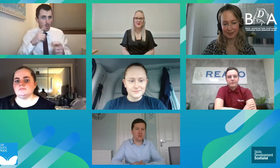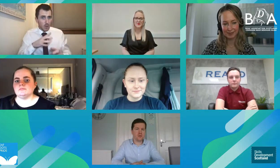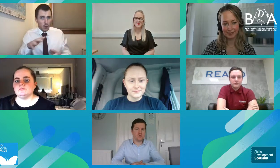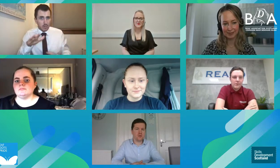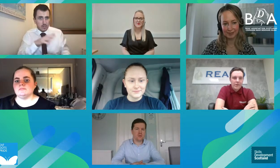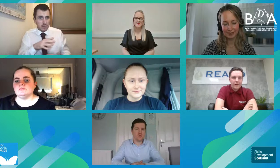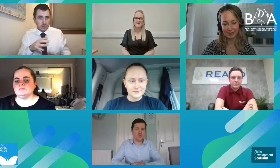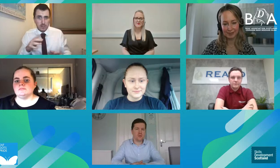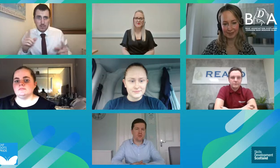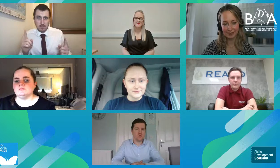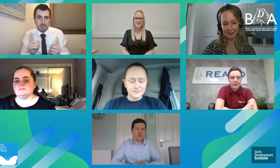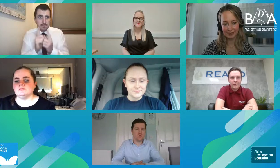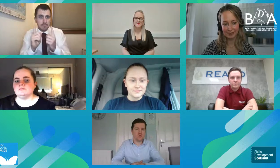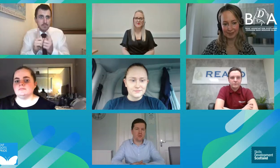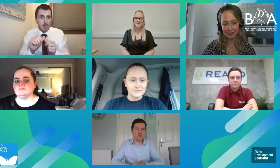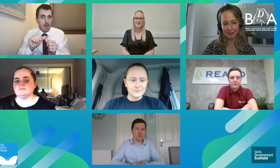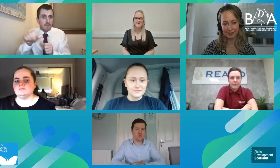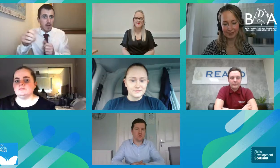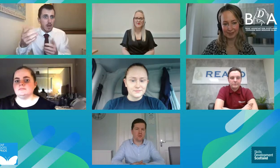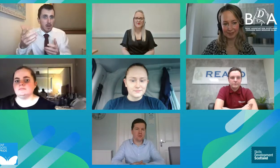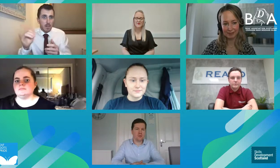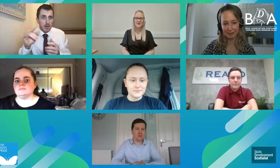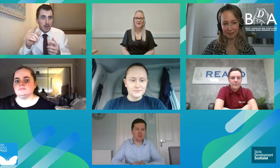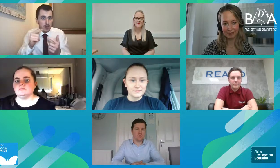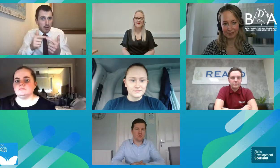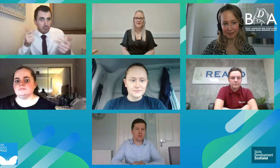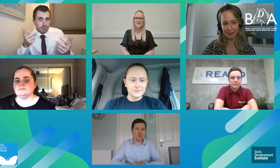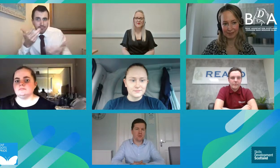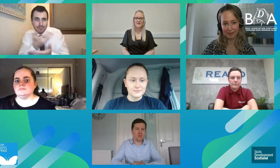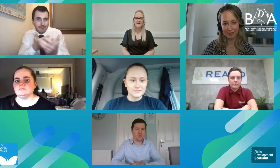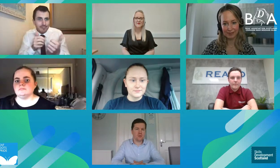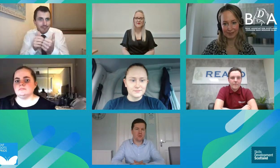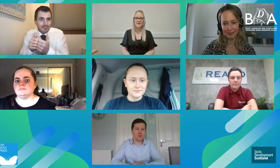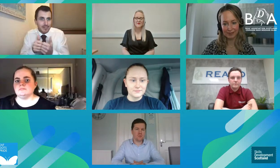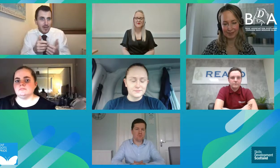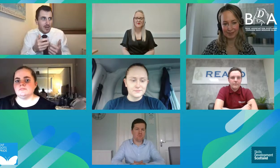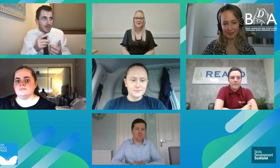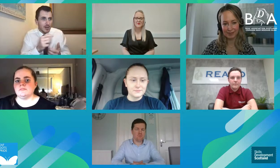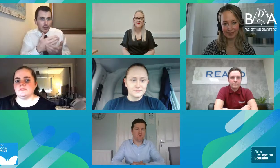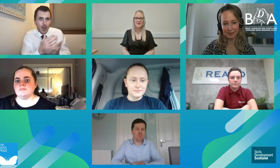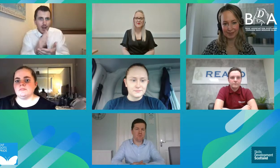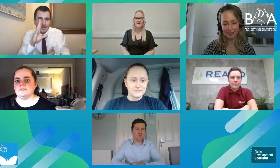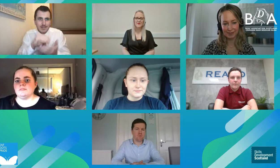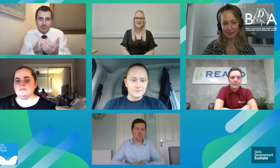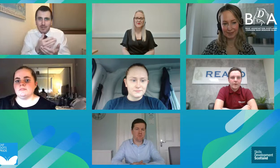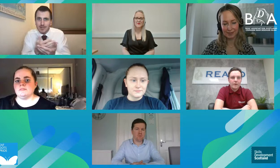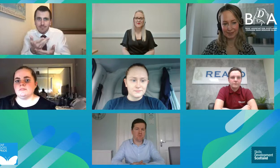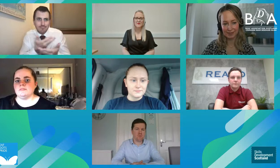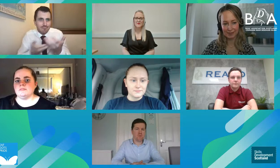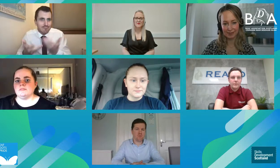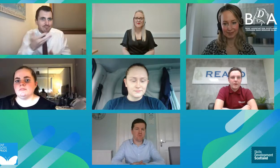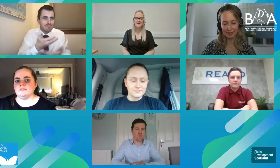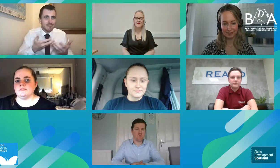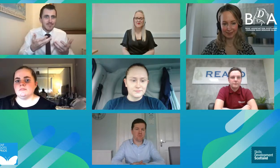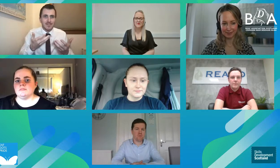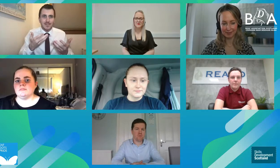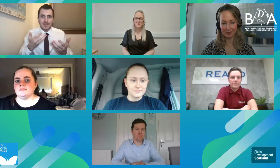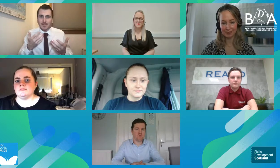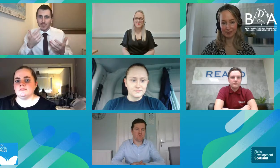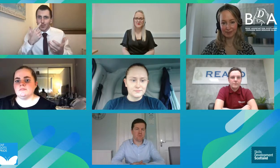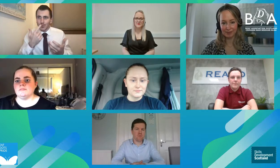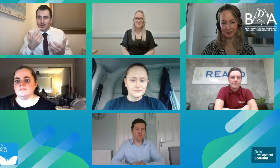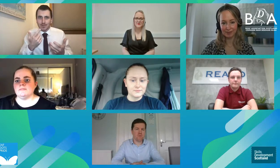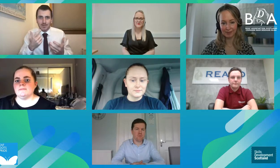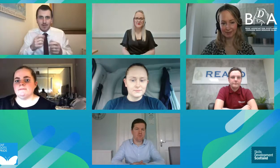maybe we could ask the audience how many of the audience are actually doing apprenticeship programs, or whether they would like to speak to you